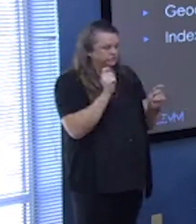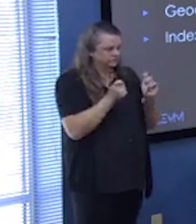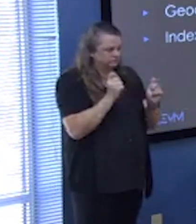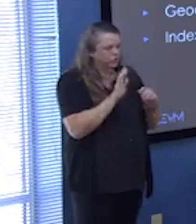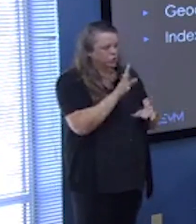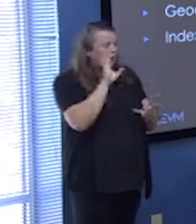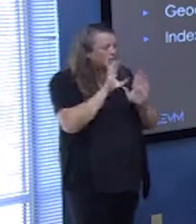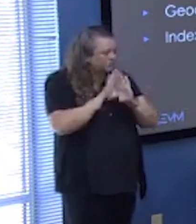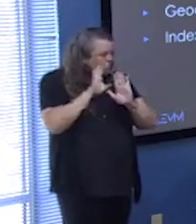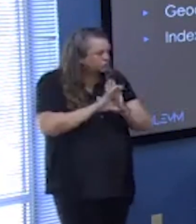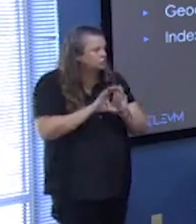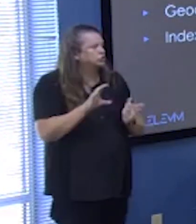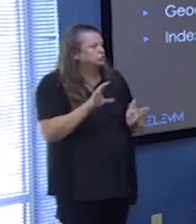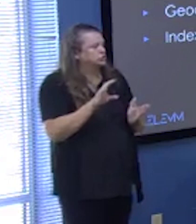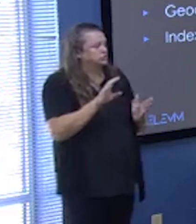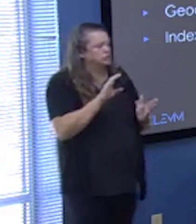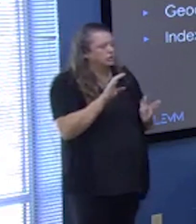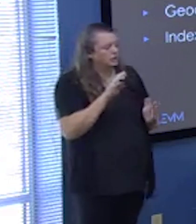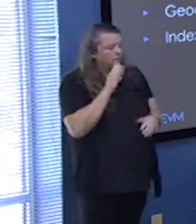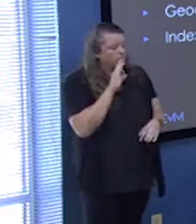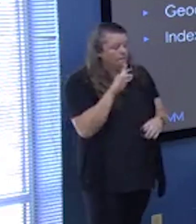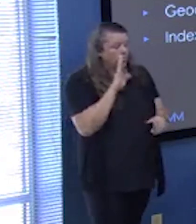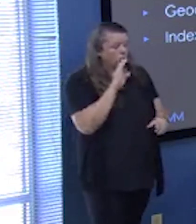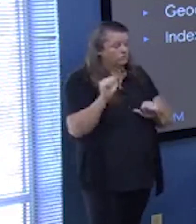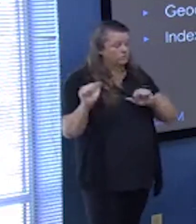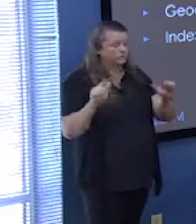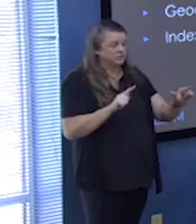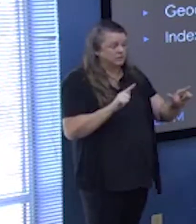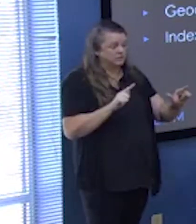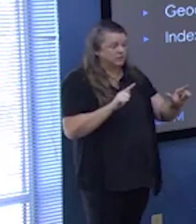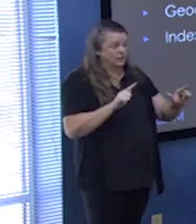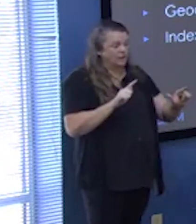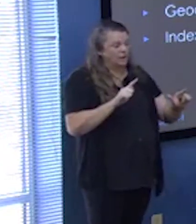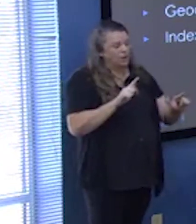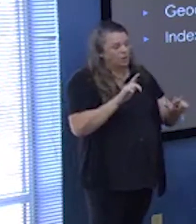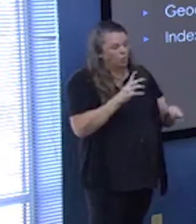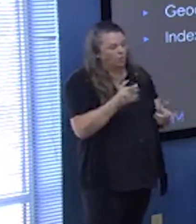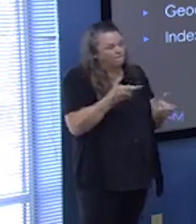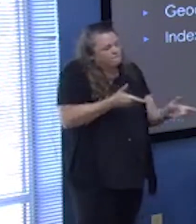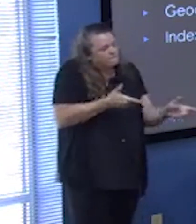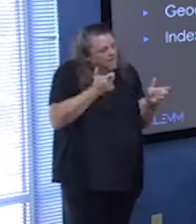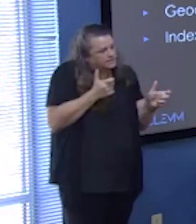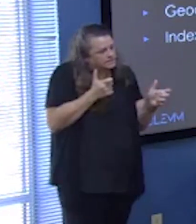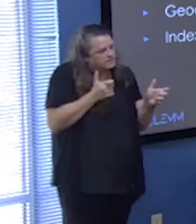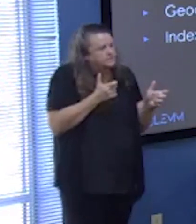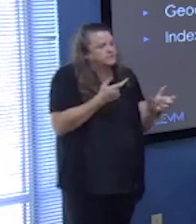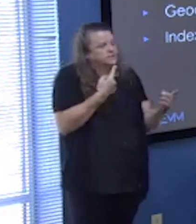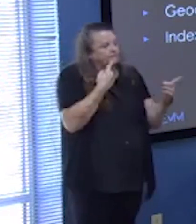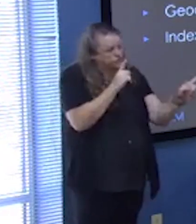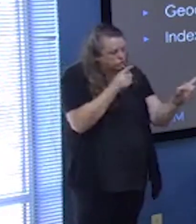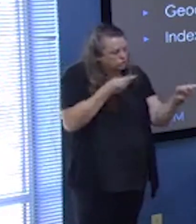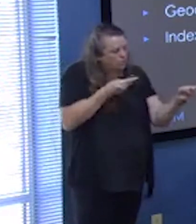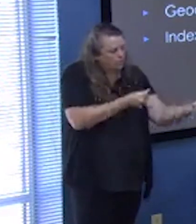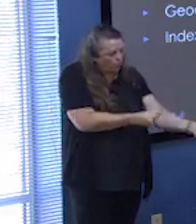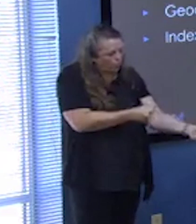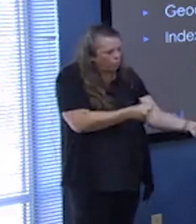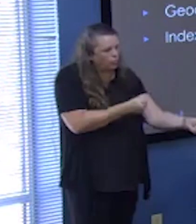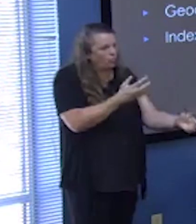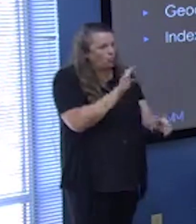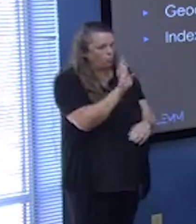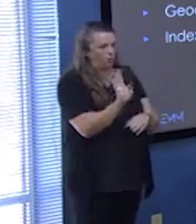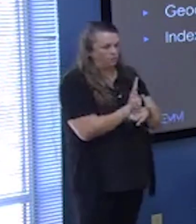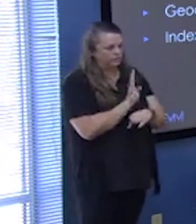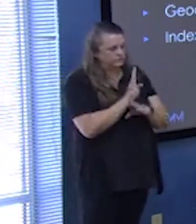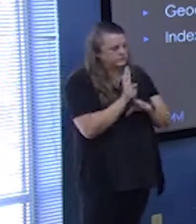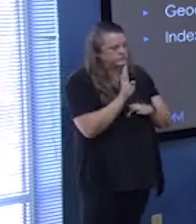about generating static pages for increased loading speed, we want it to be fast and efficient. We want it to geocode your business.